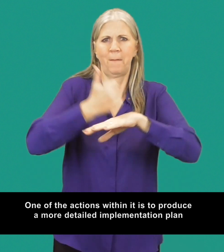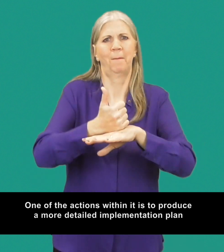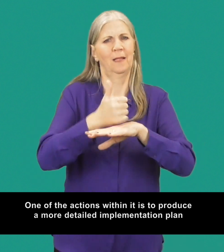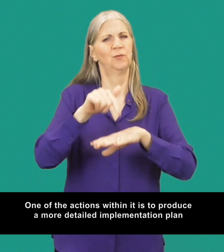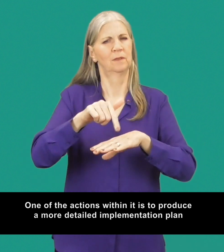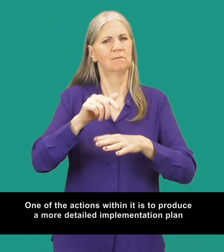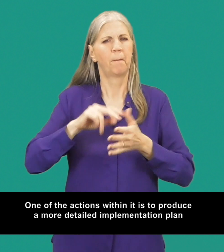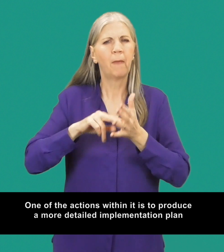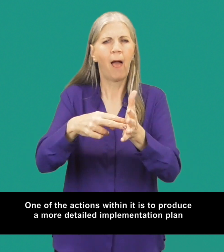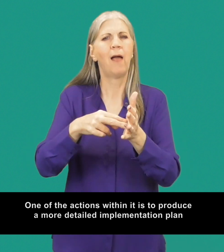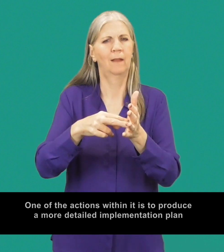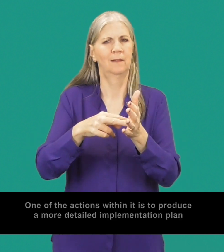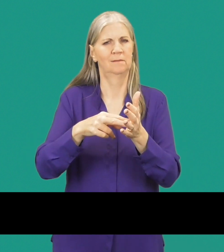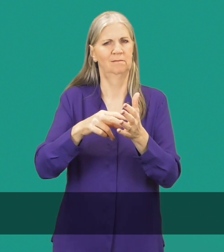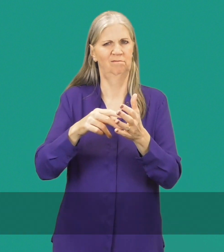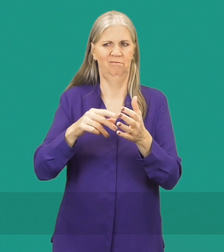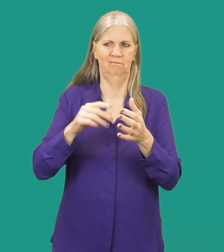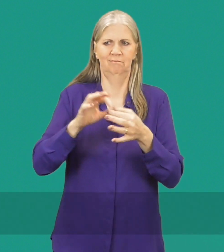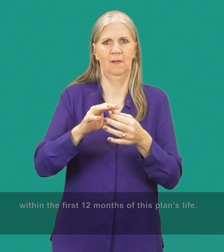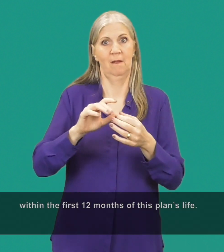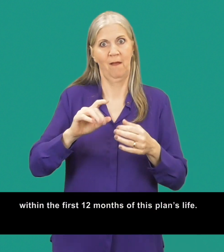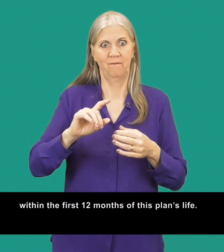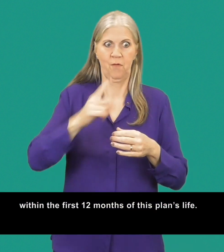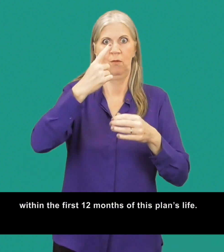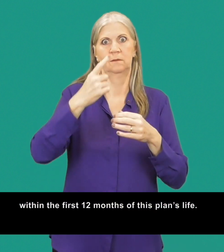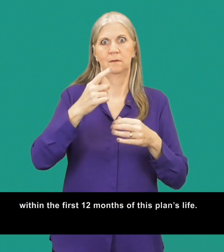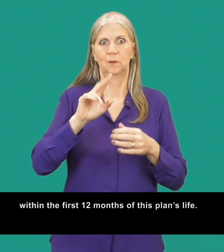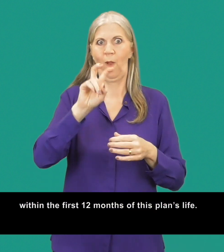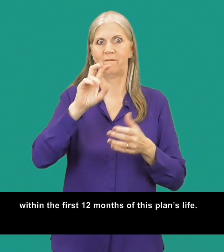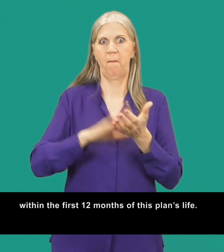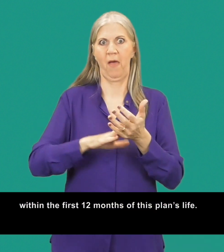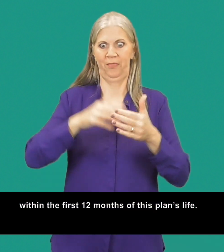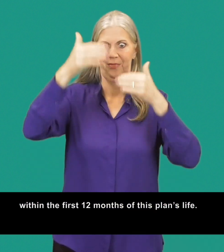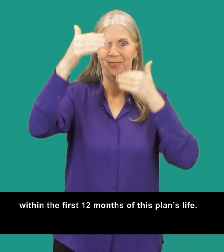within the first 12 months of this plan's life.